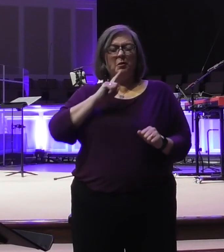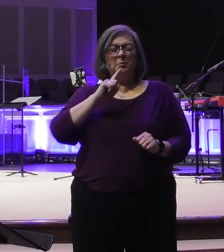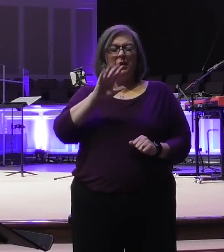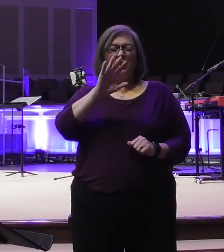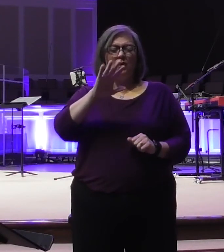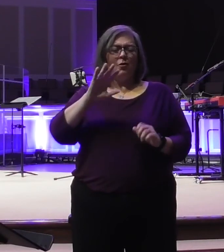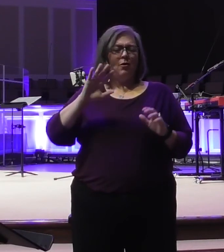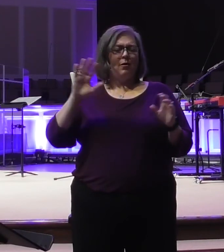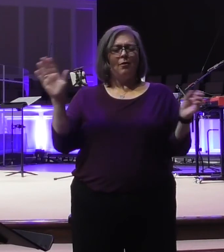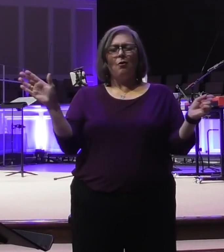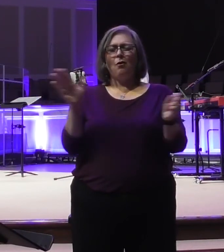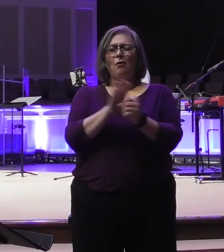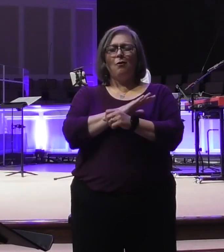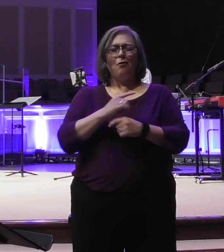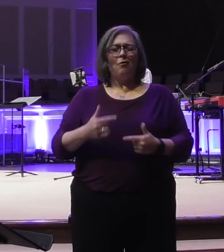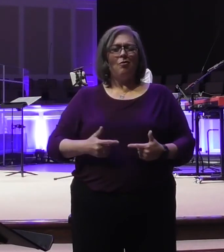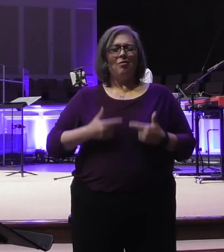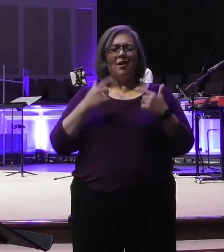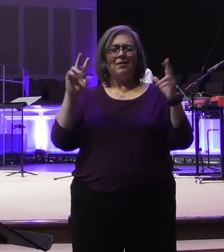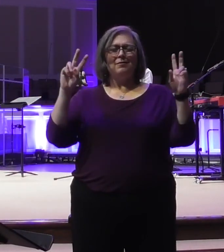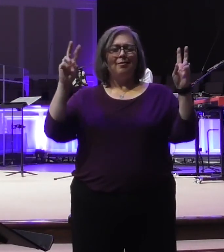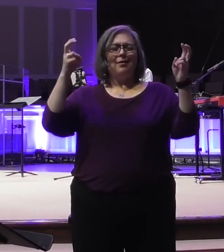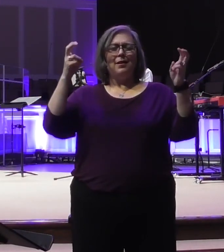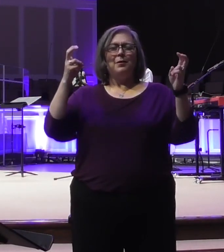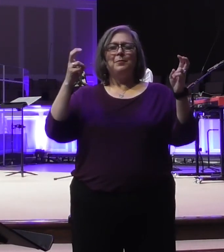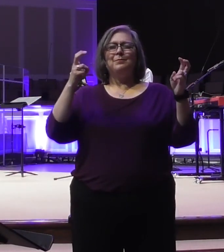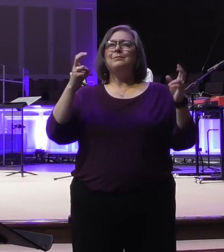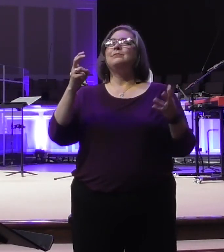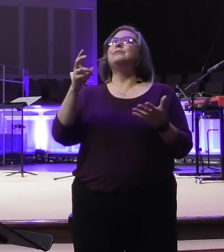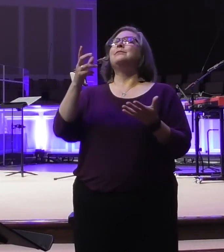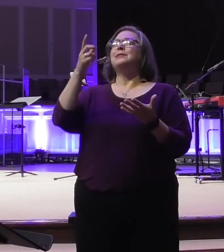life, God, I need you.